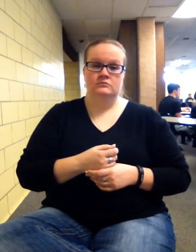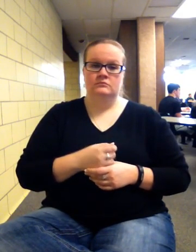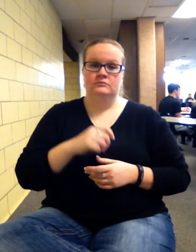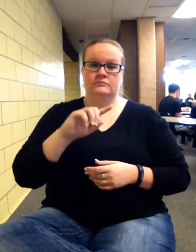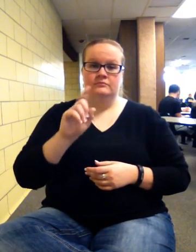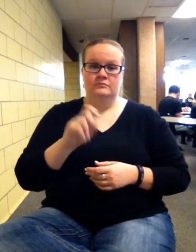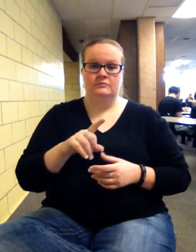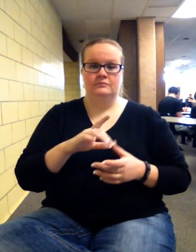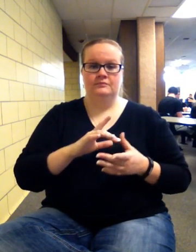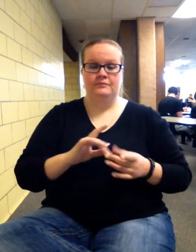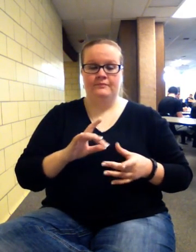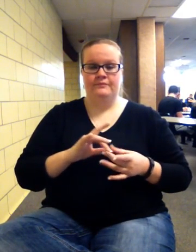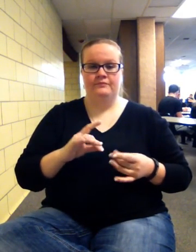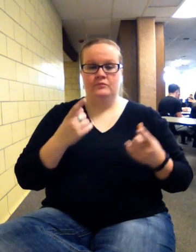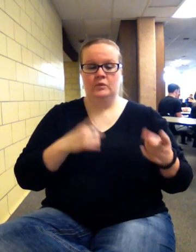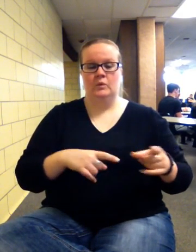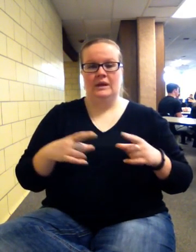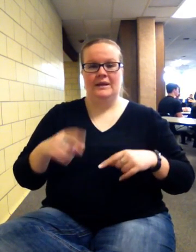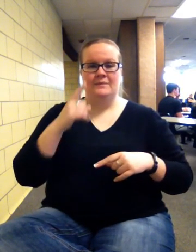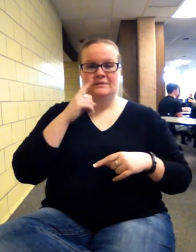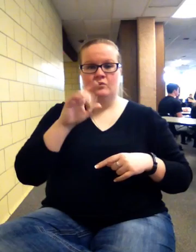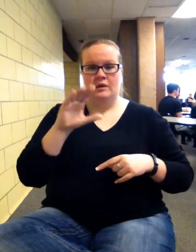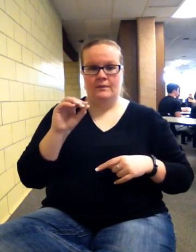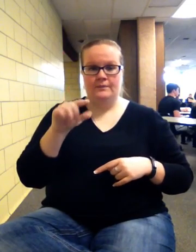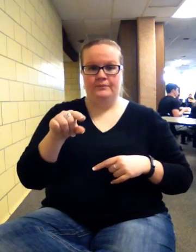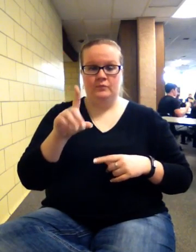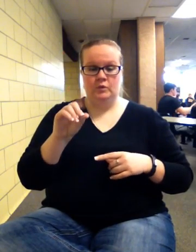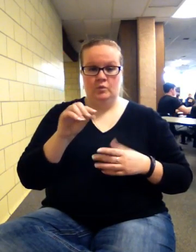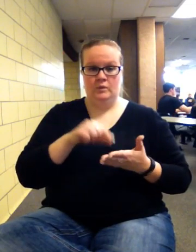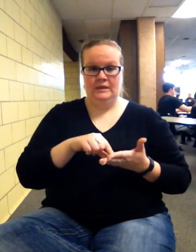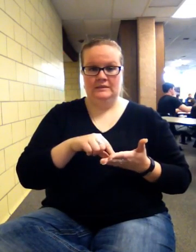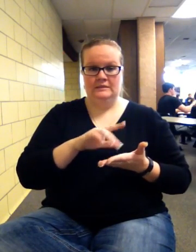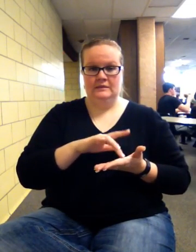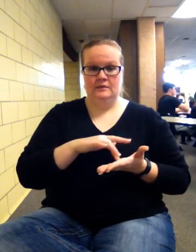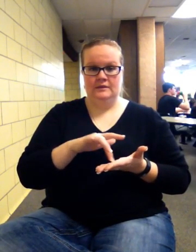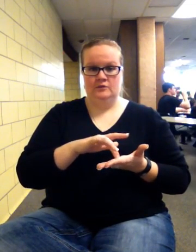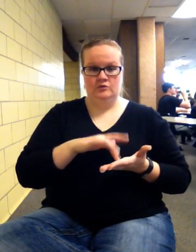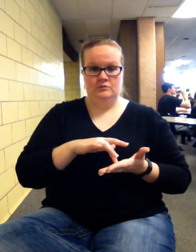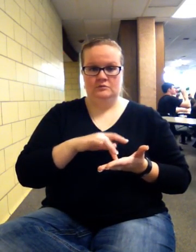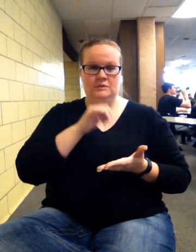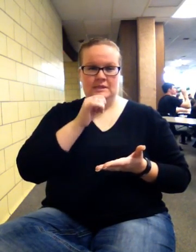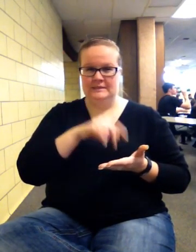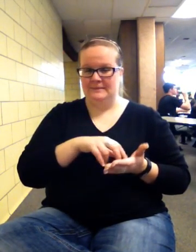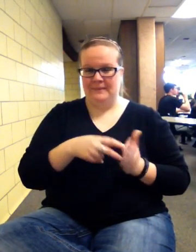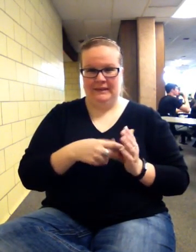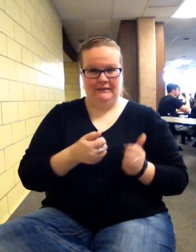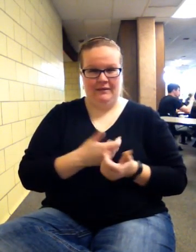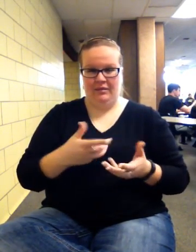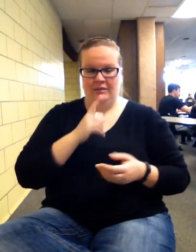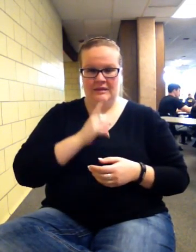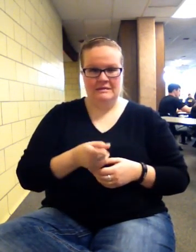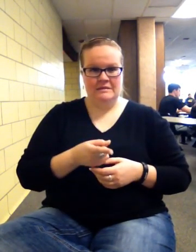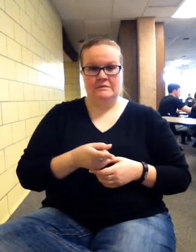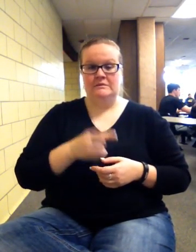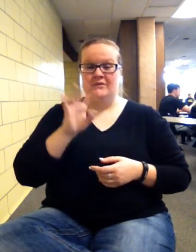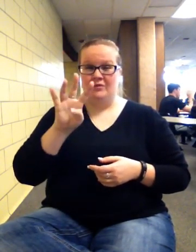So then here's what's going to happen for a company. So you do this calculation. That doesn't really mean anything, does it? Okay, so for only 3.34 years, I